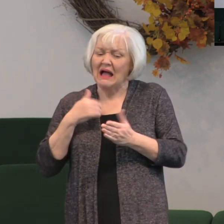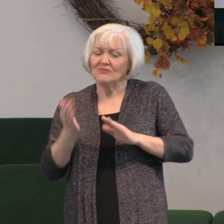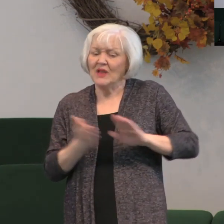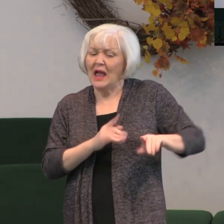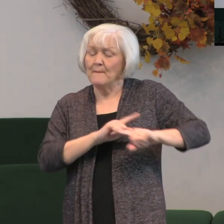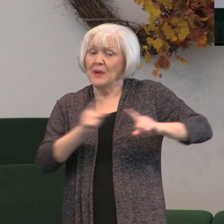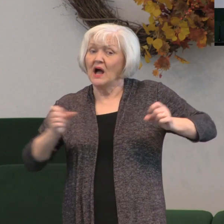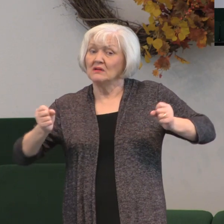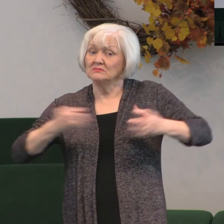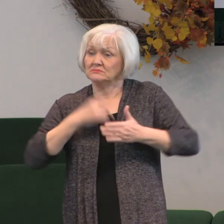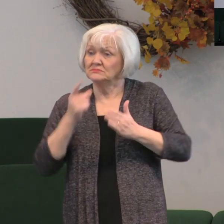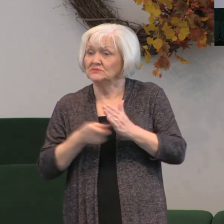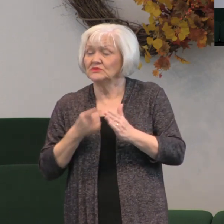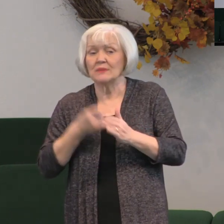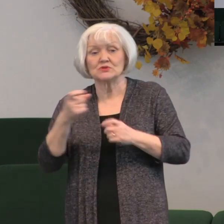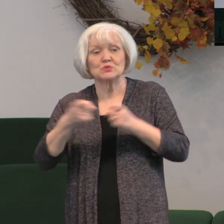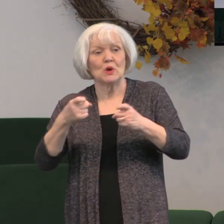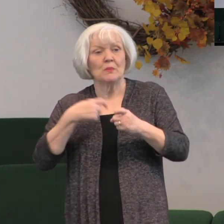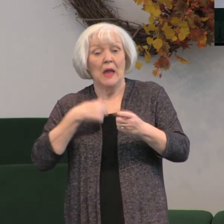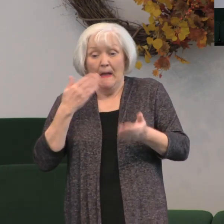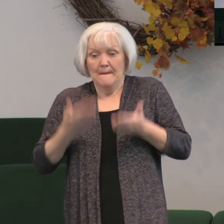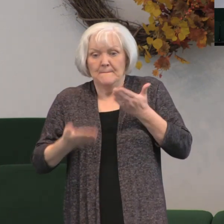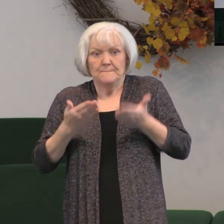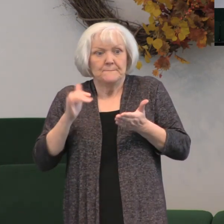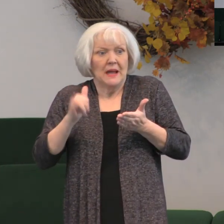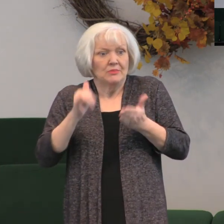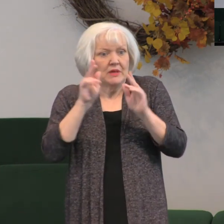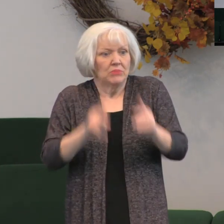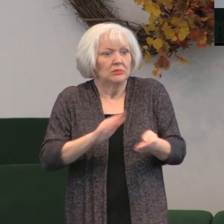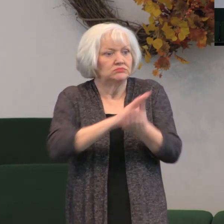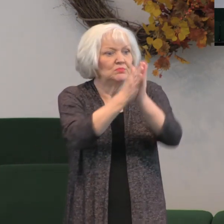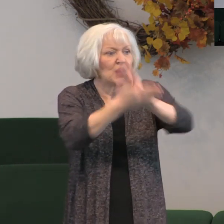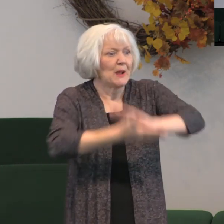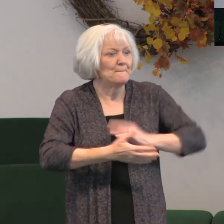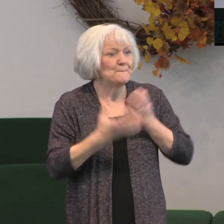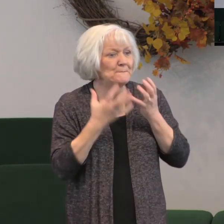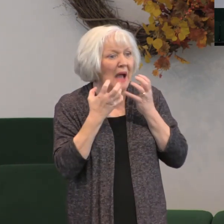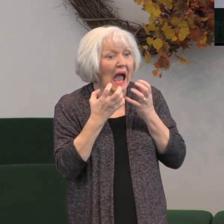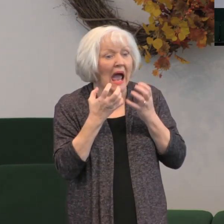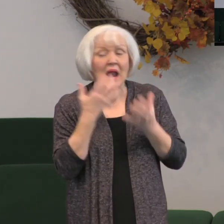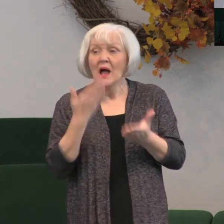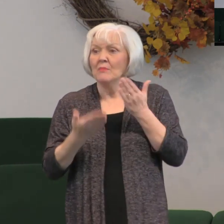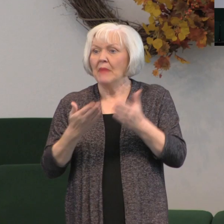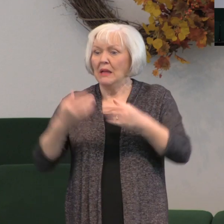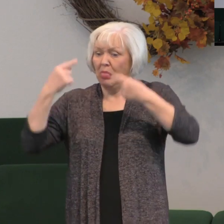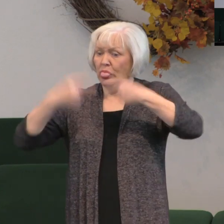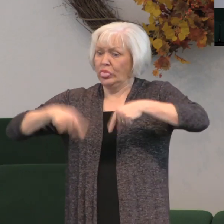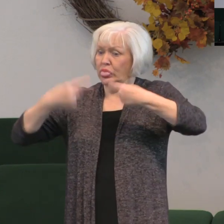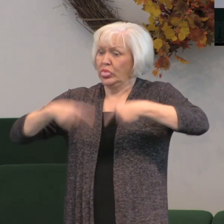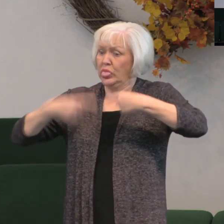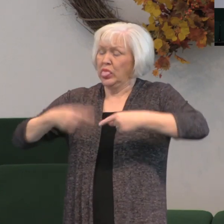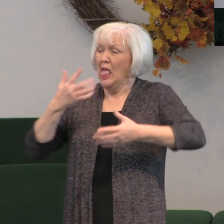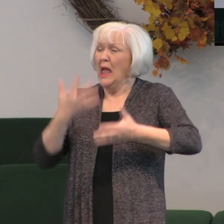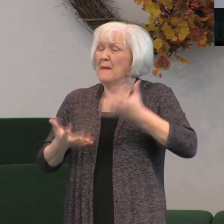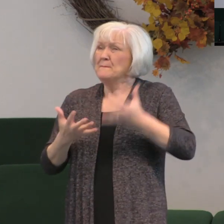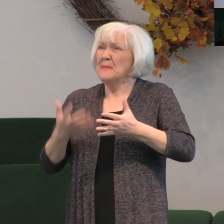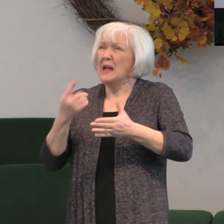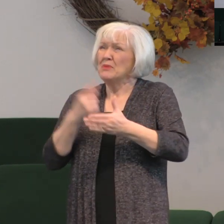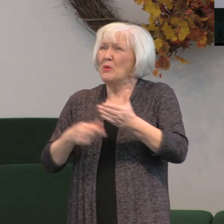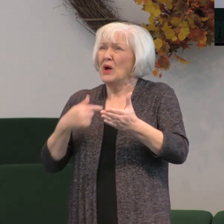controls me. What if what I say makes them mad? What if what I say causes an argument? What if what I say leads to